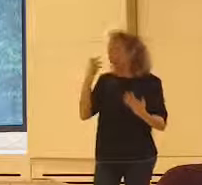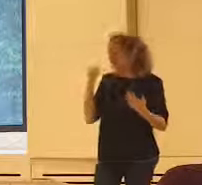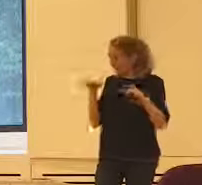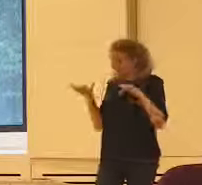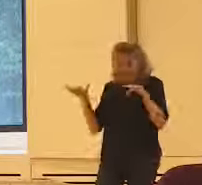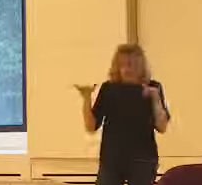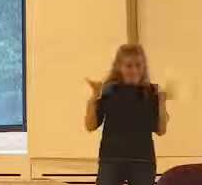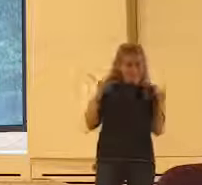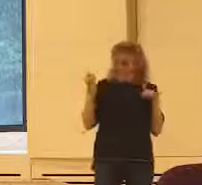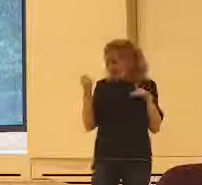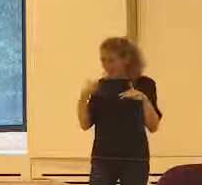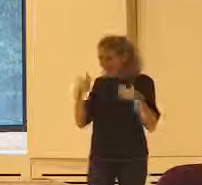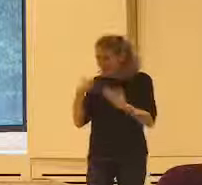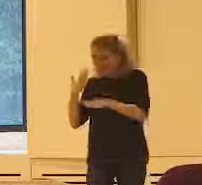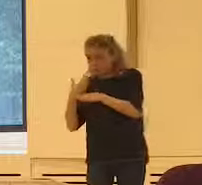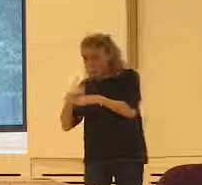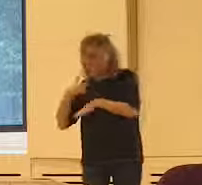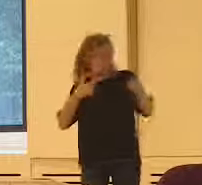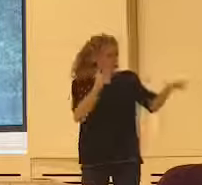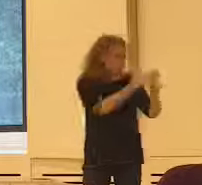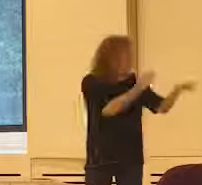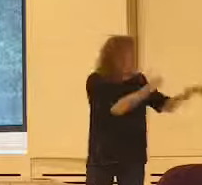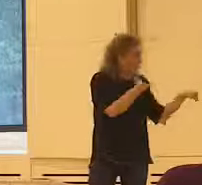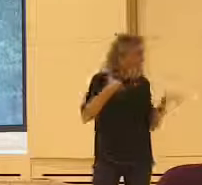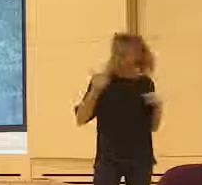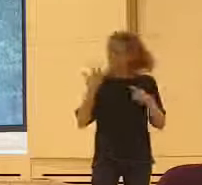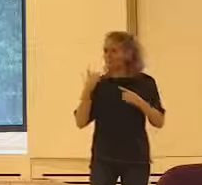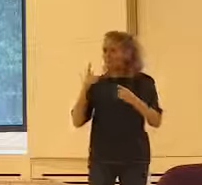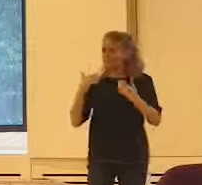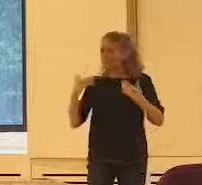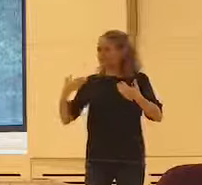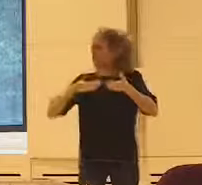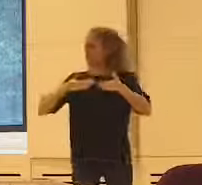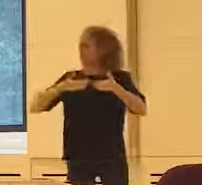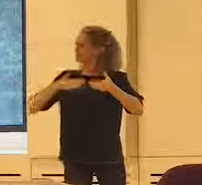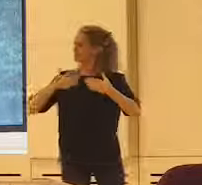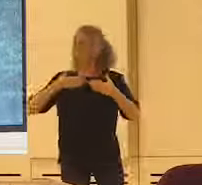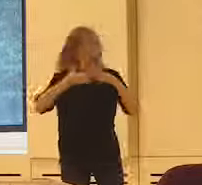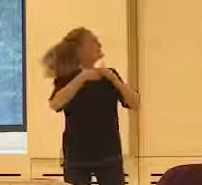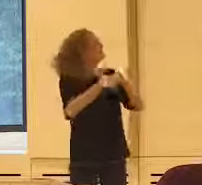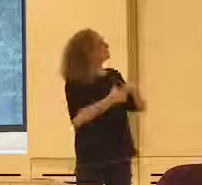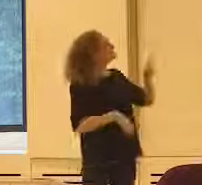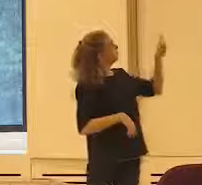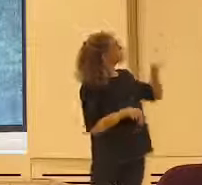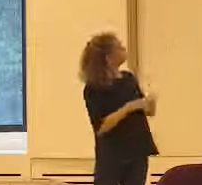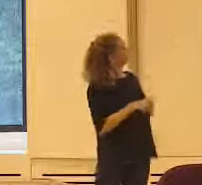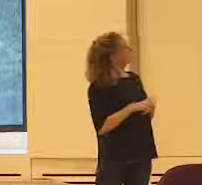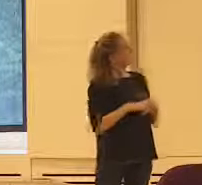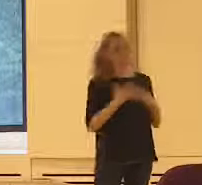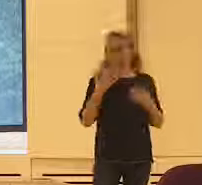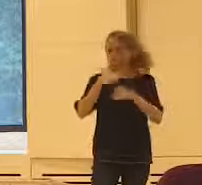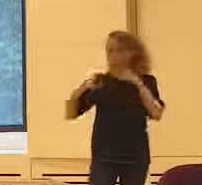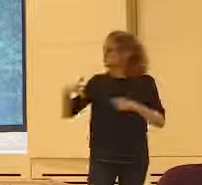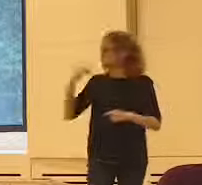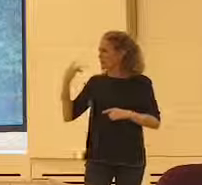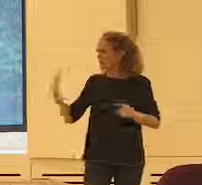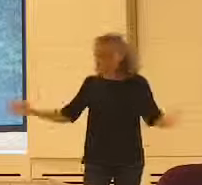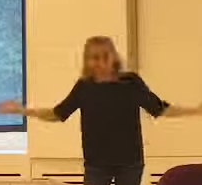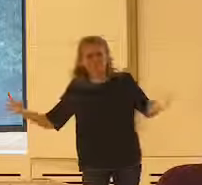front. There are deaf people out there. We're working the people here, but people need to be at the front